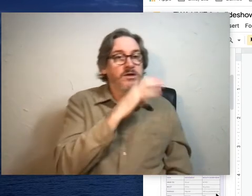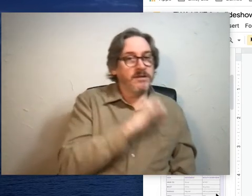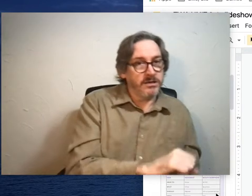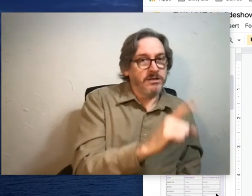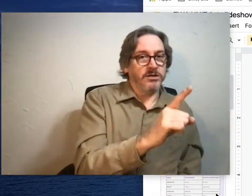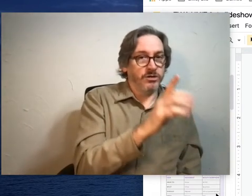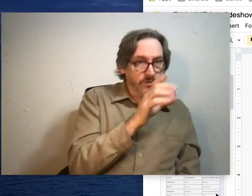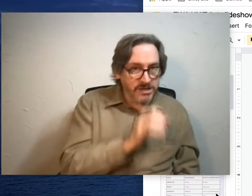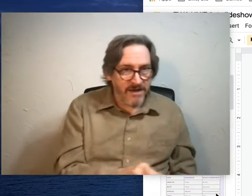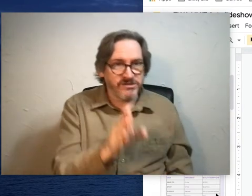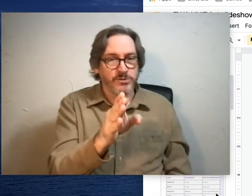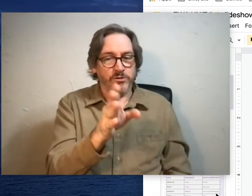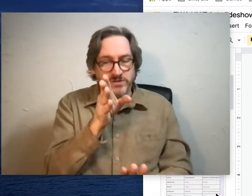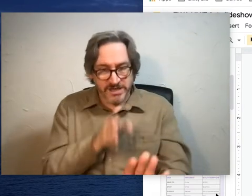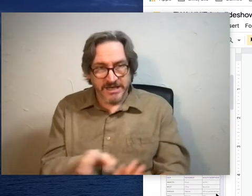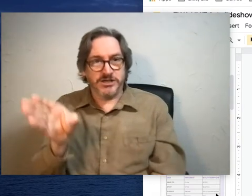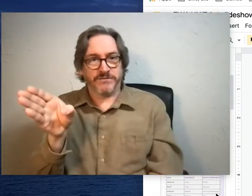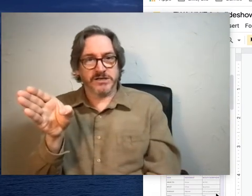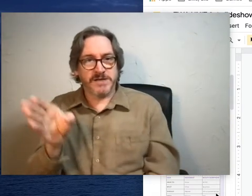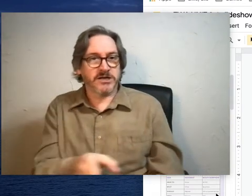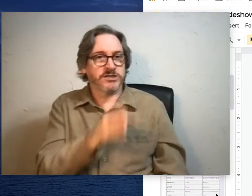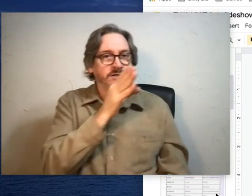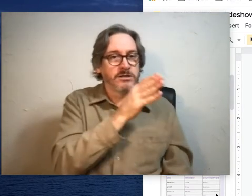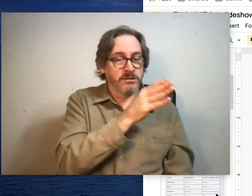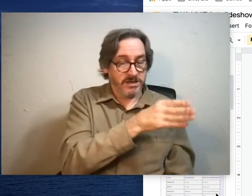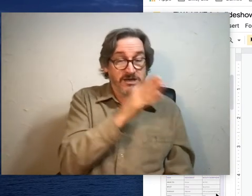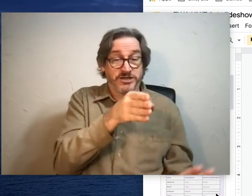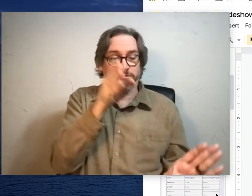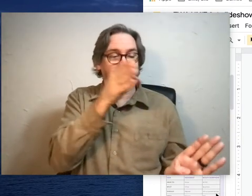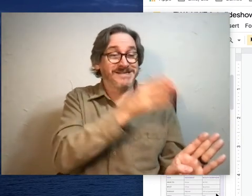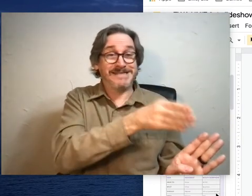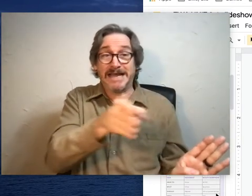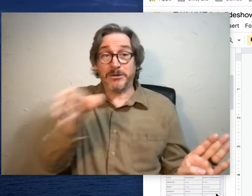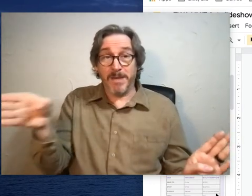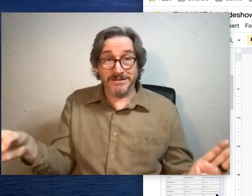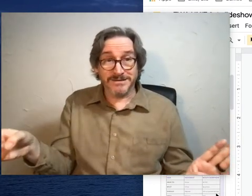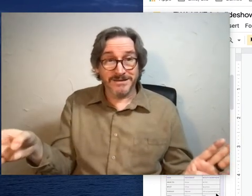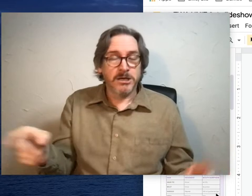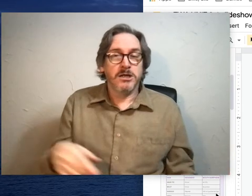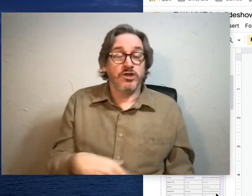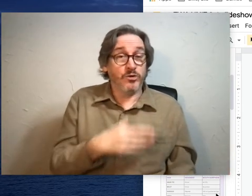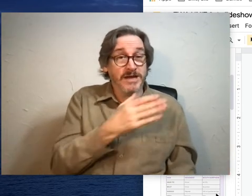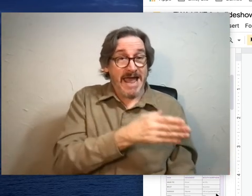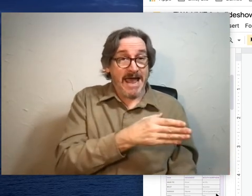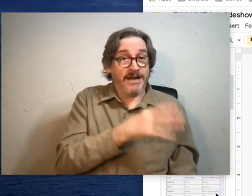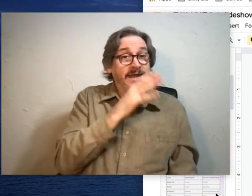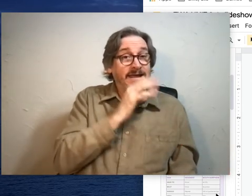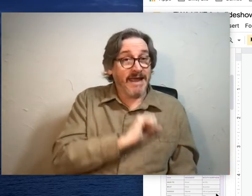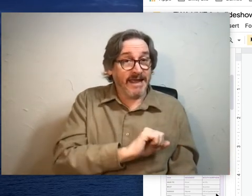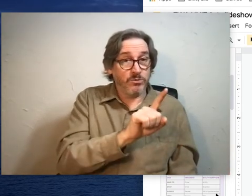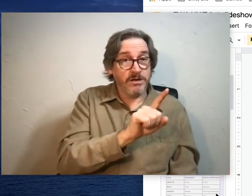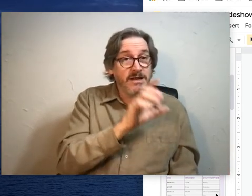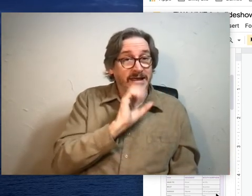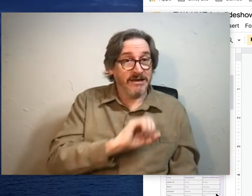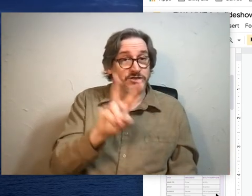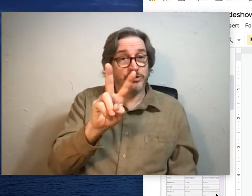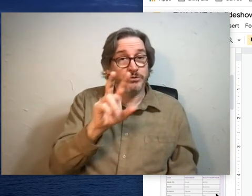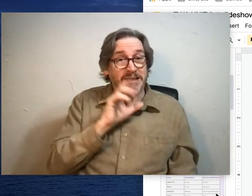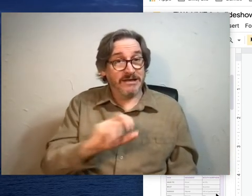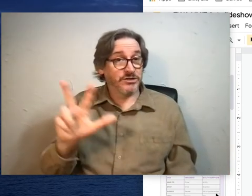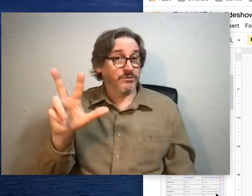So as you move to each different section, each different segment, you can add age 1,